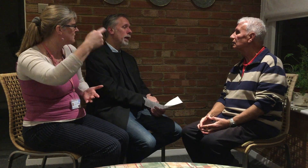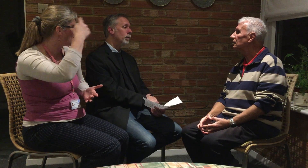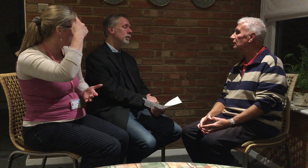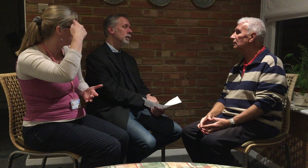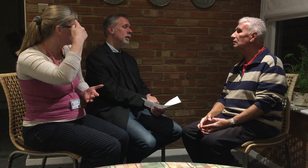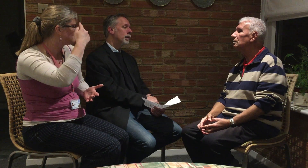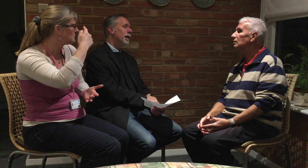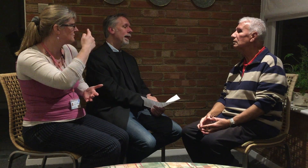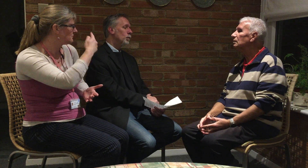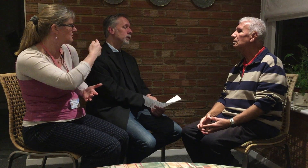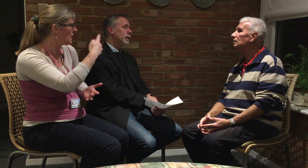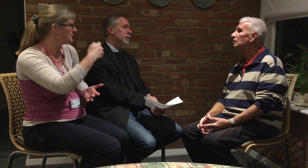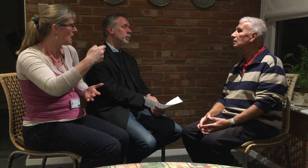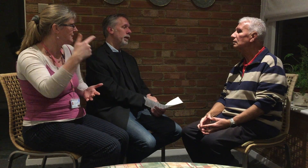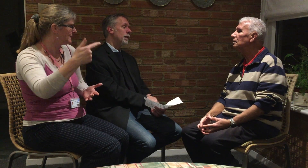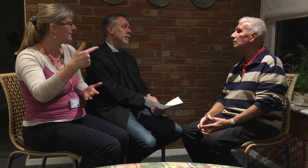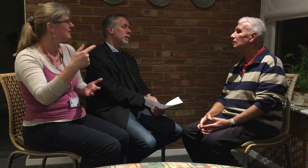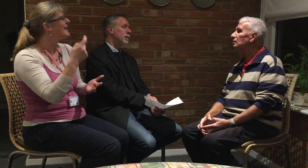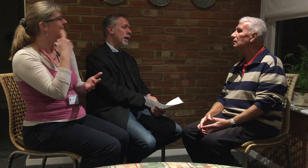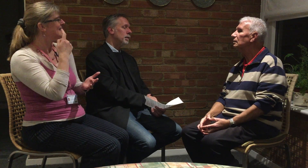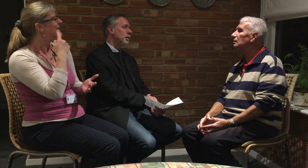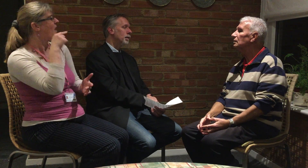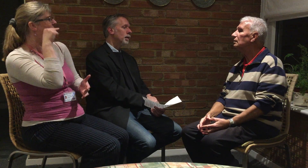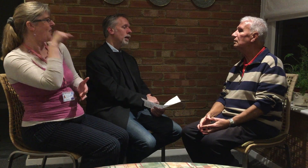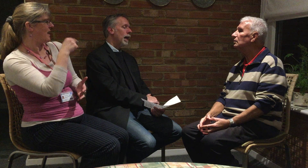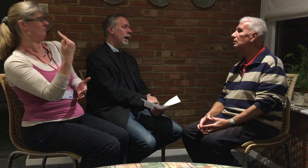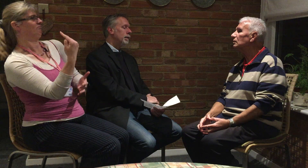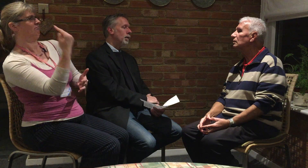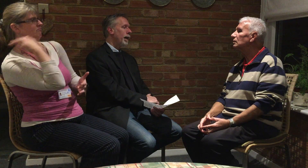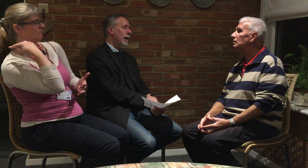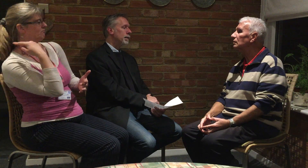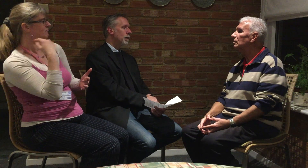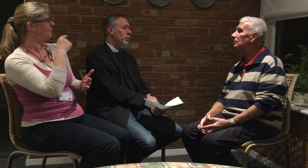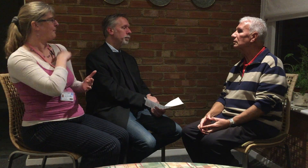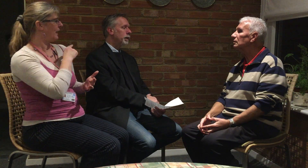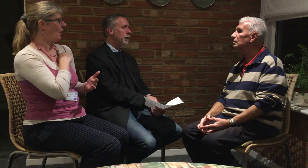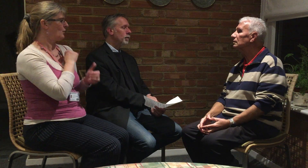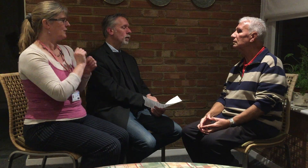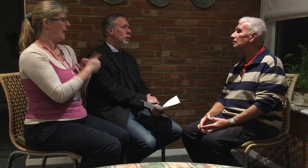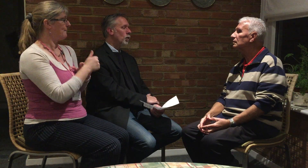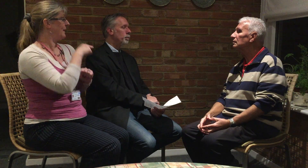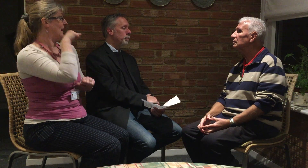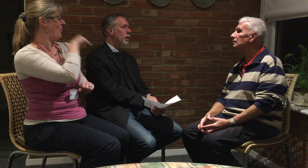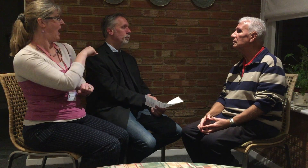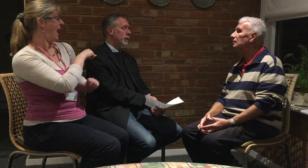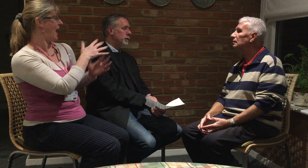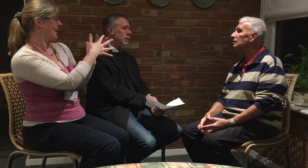out. It was a little bit easier then, and I had a company that got me my visa.